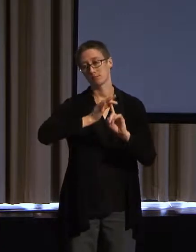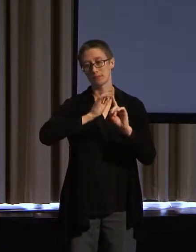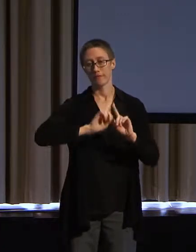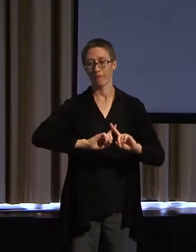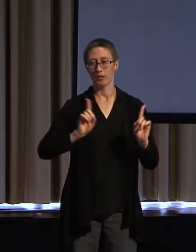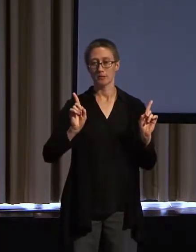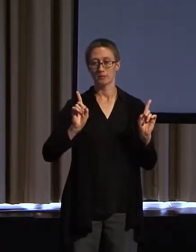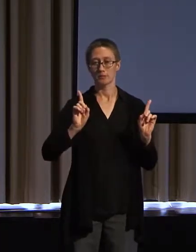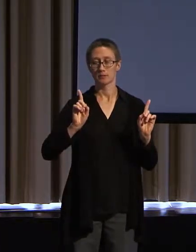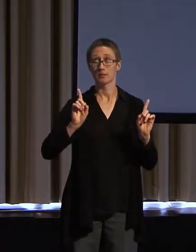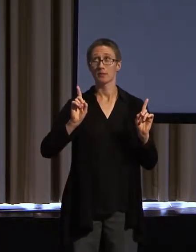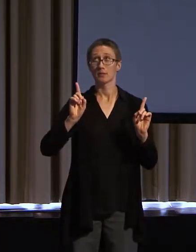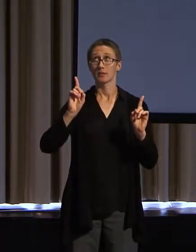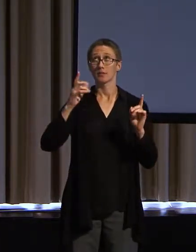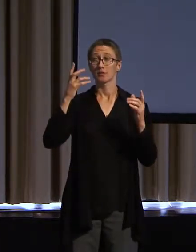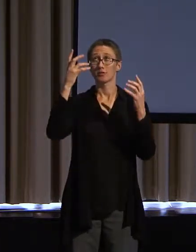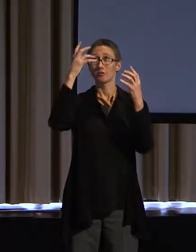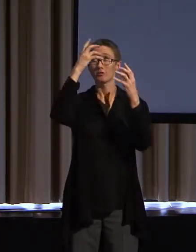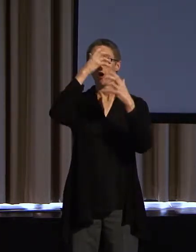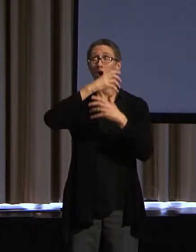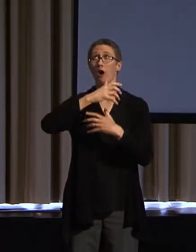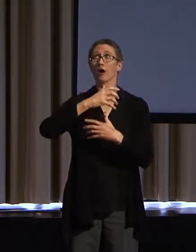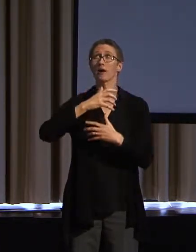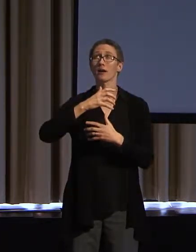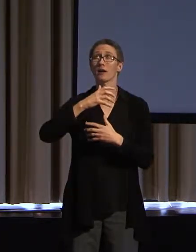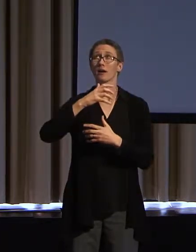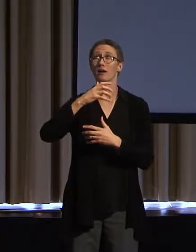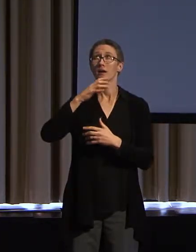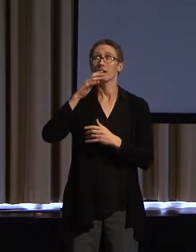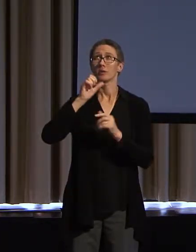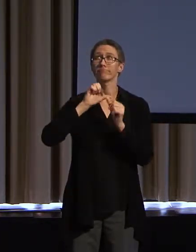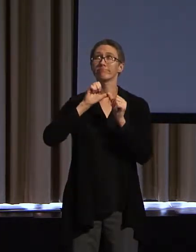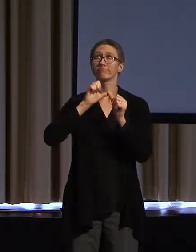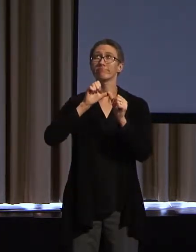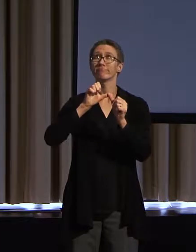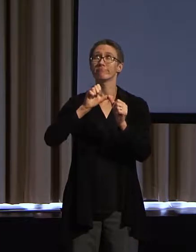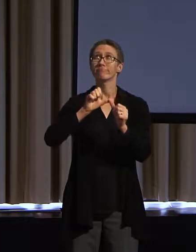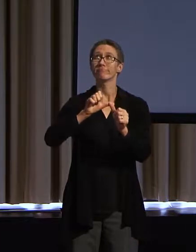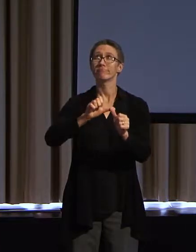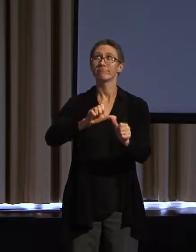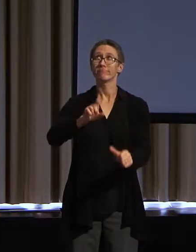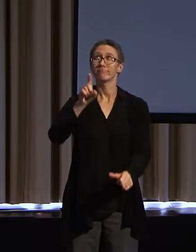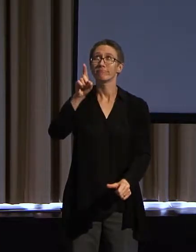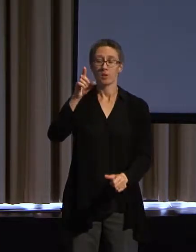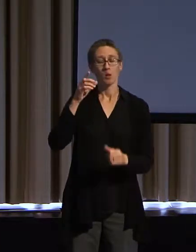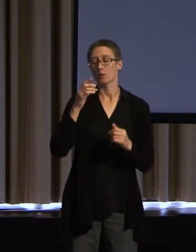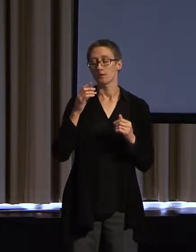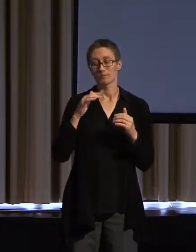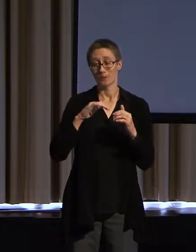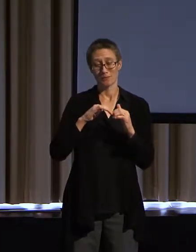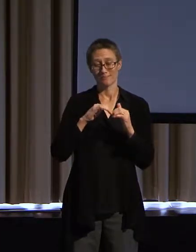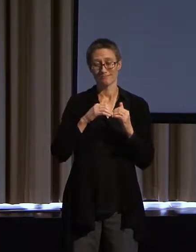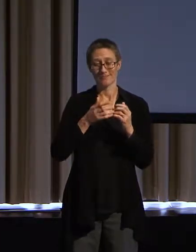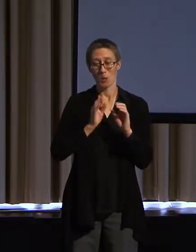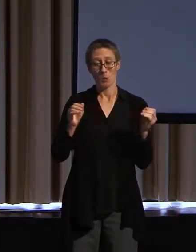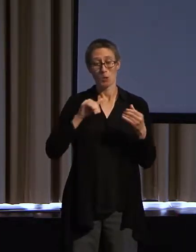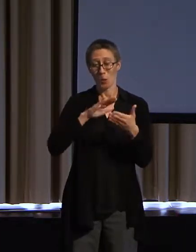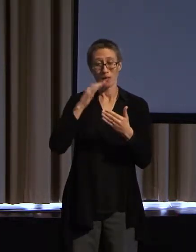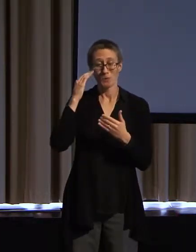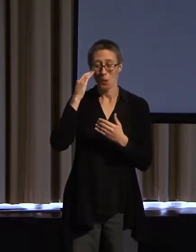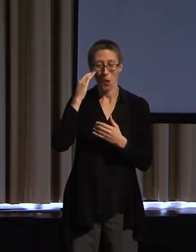eternity. No way to predict from where I sit on the ground when the shift back will begin. All I can do is be here in